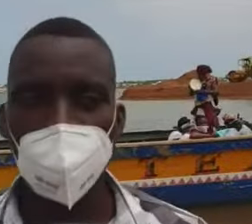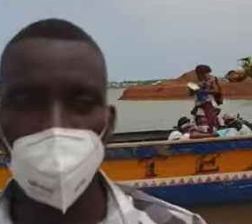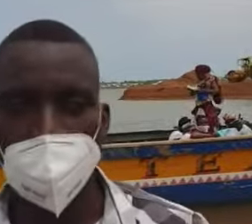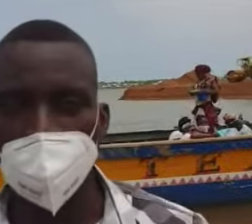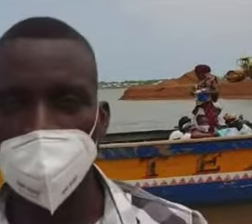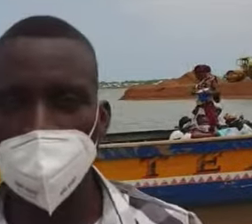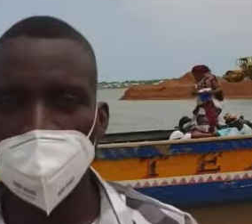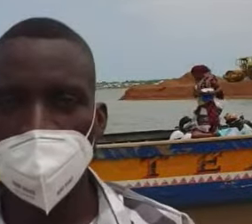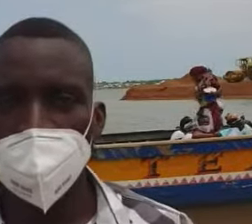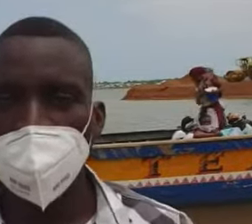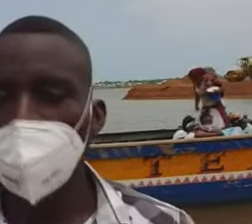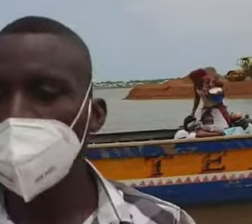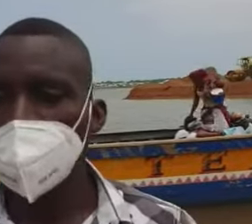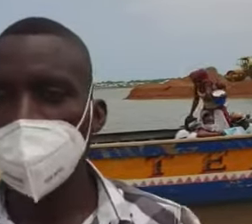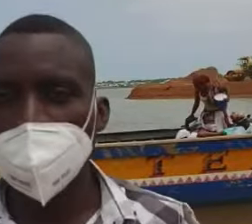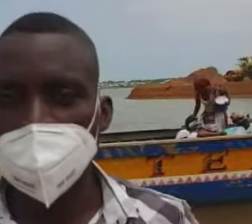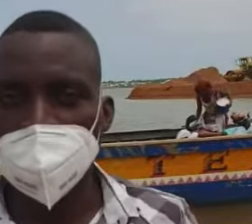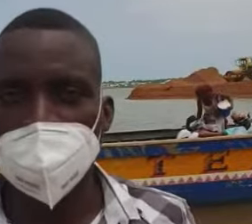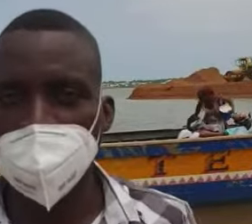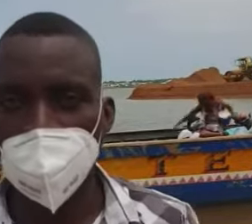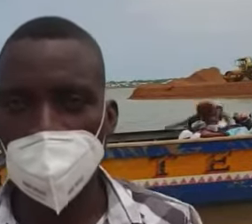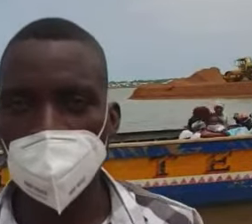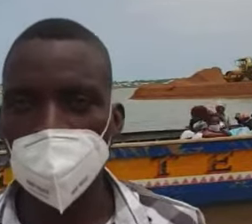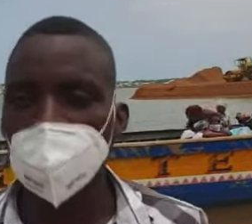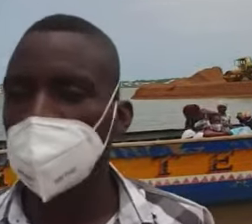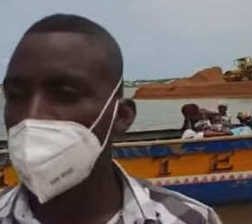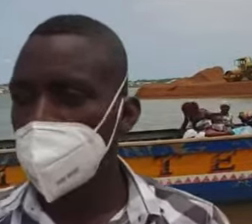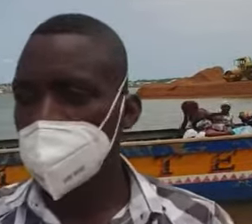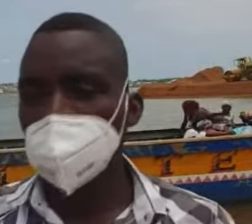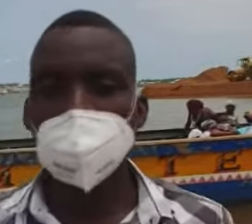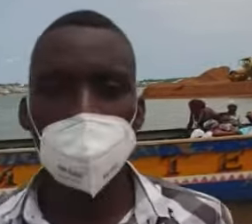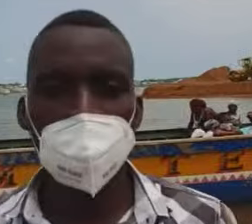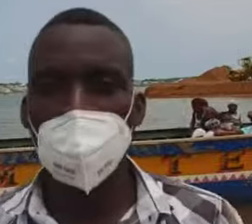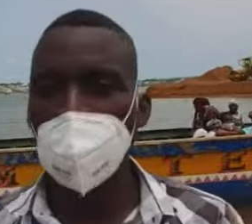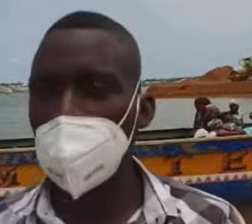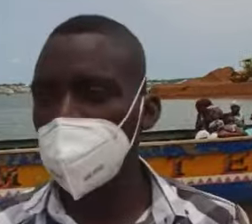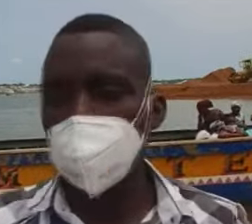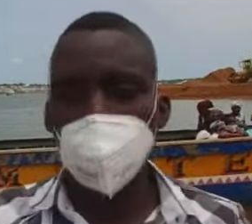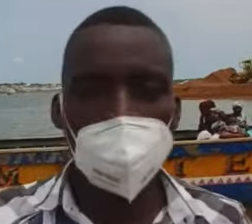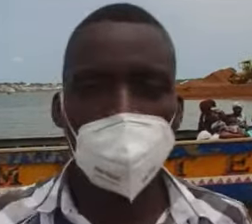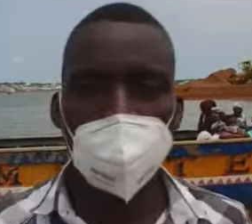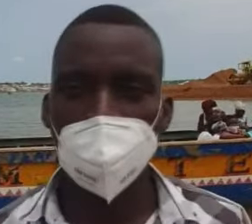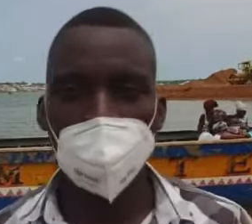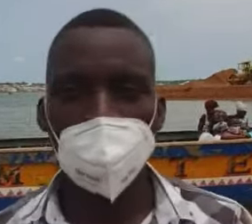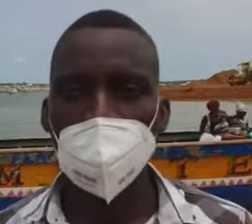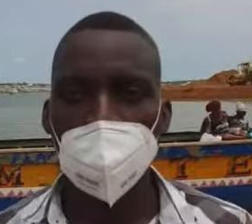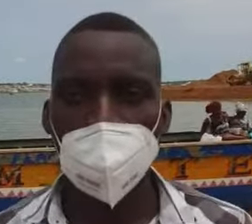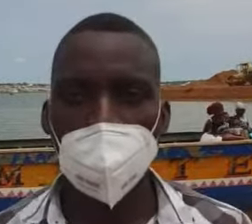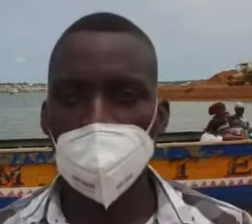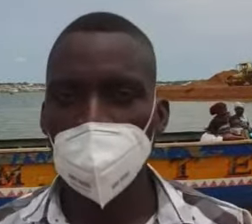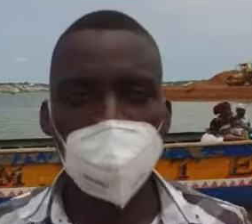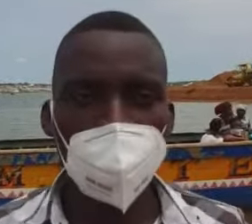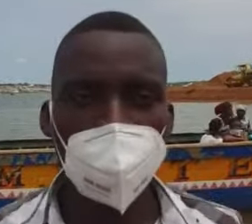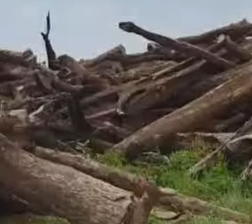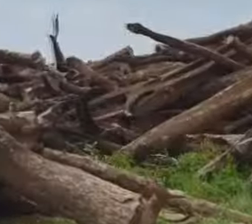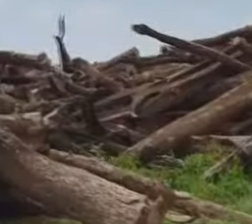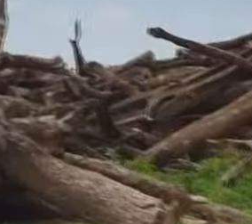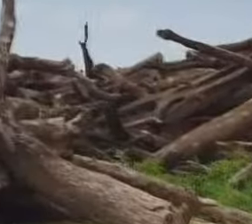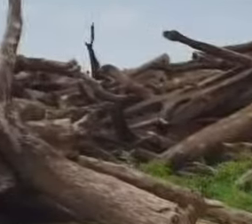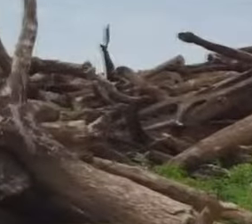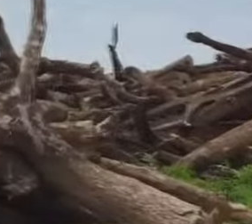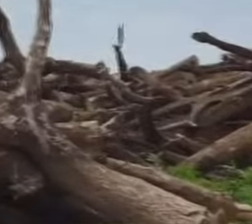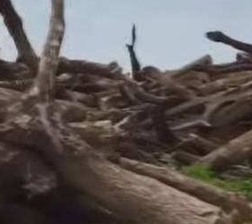of Indiano. Omobomo in the Nanti, Indiano. But she say, Omo Indiano, in